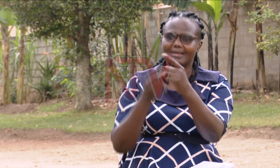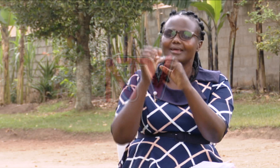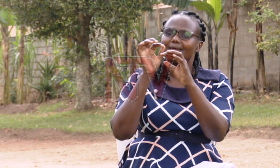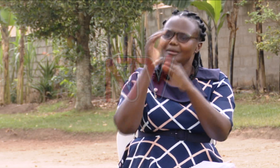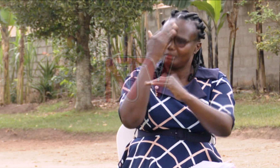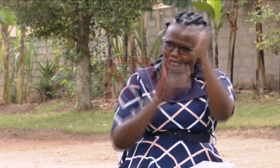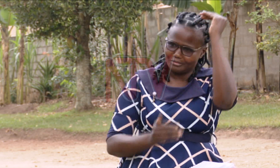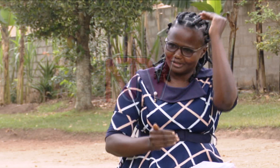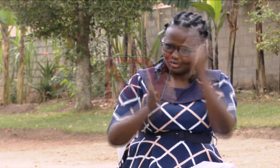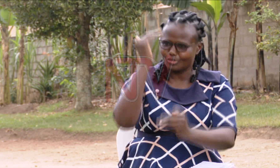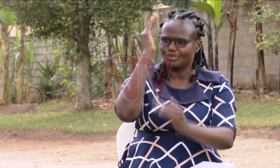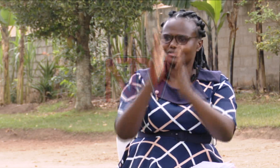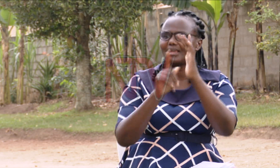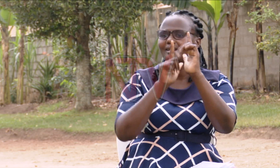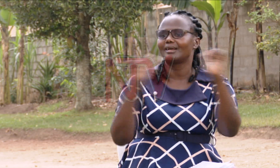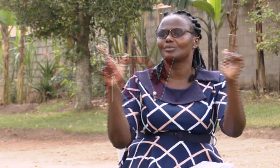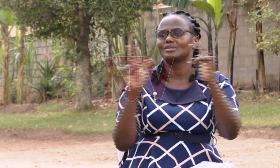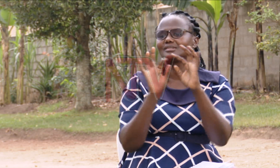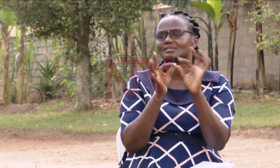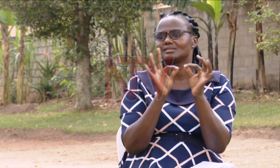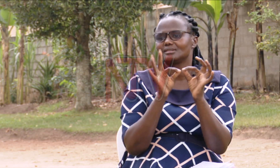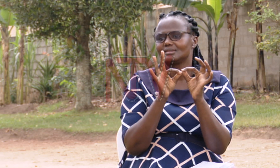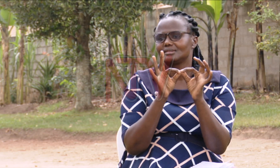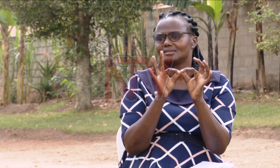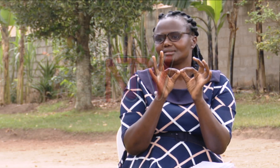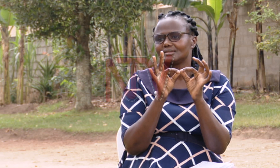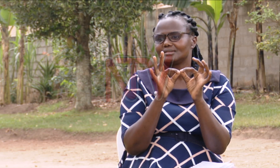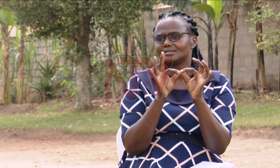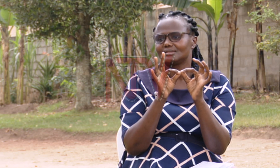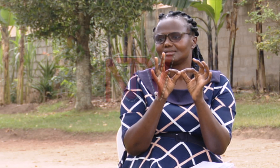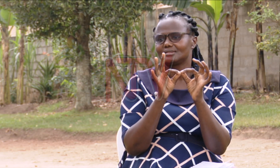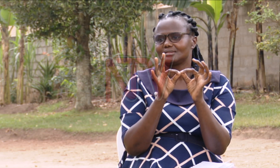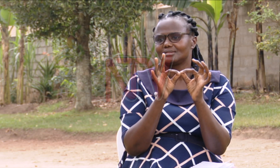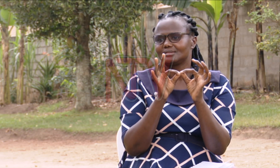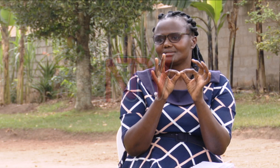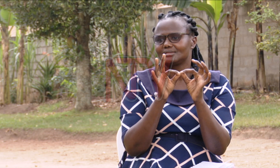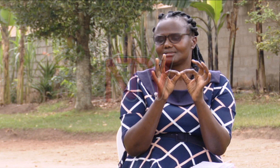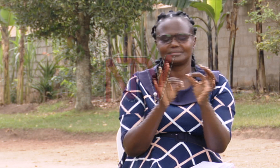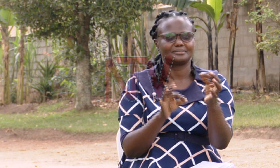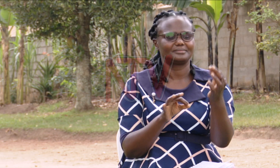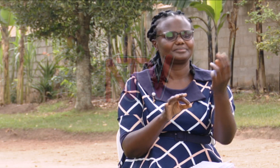One, we shall need to have a professional sign language interpreter.